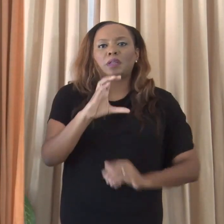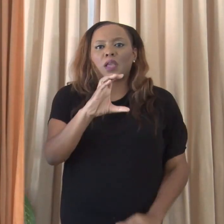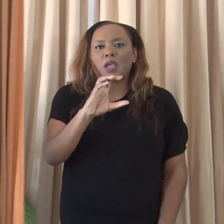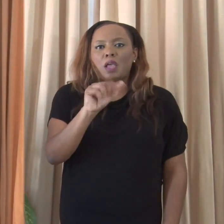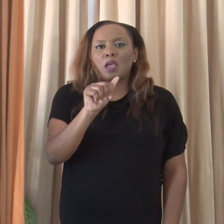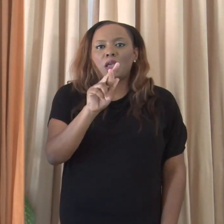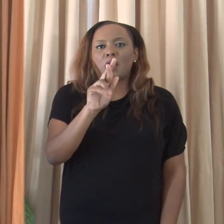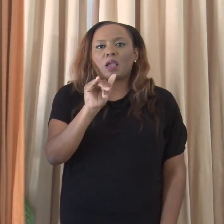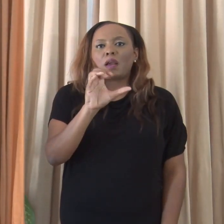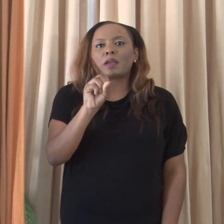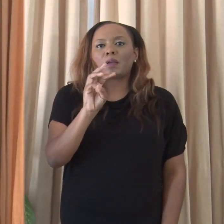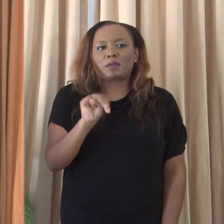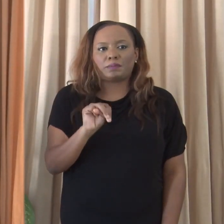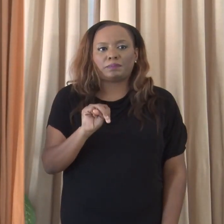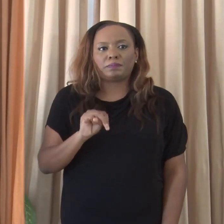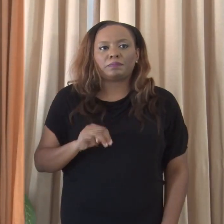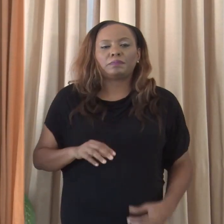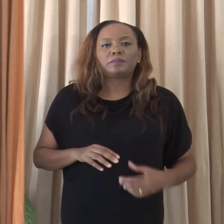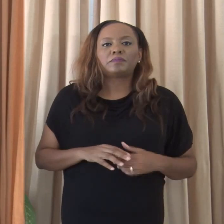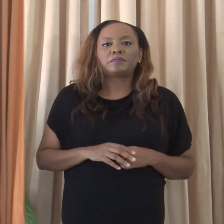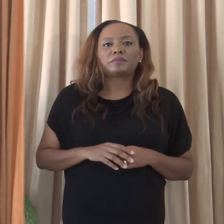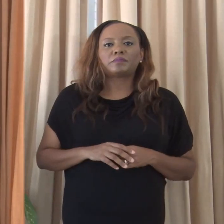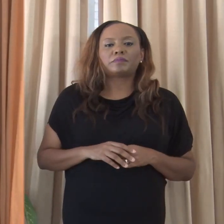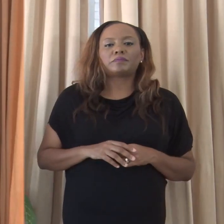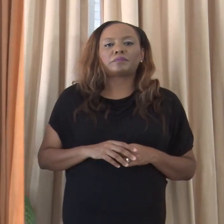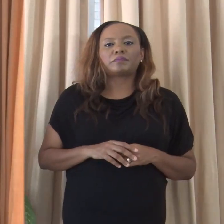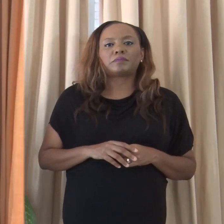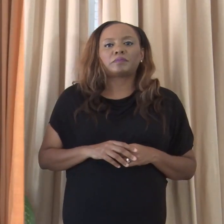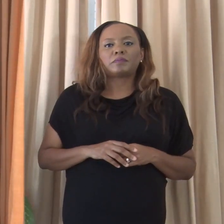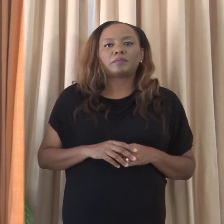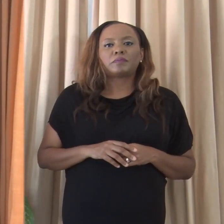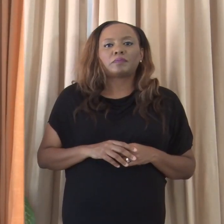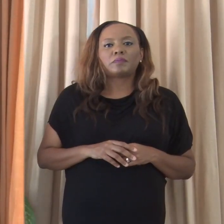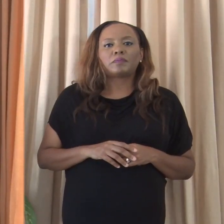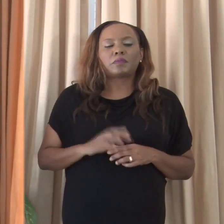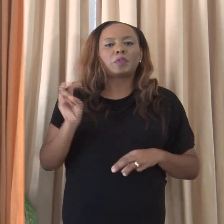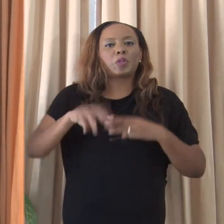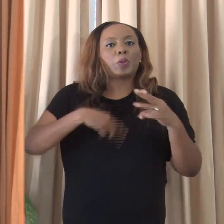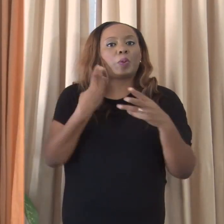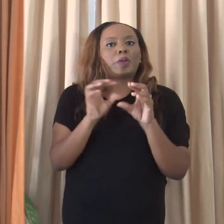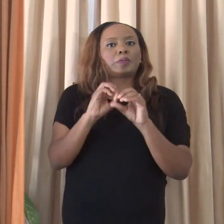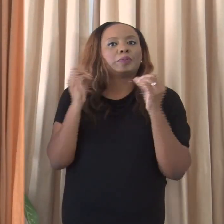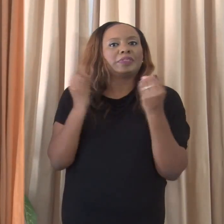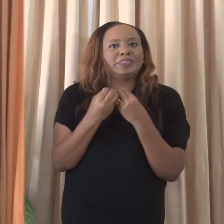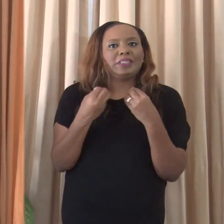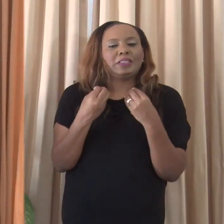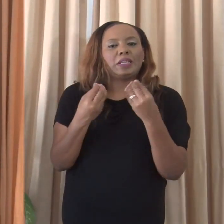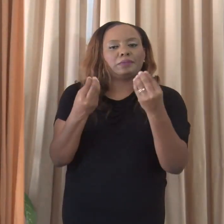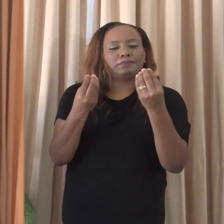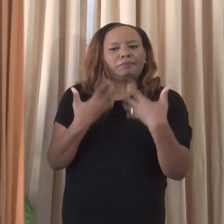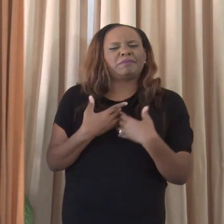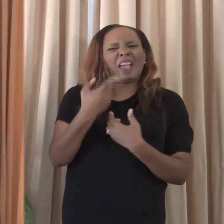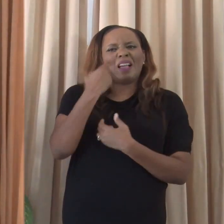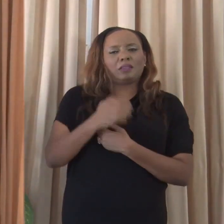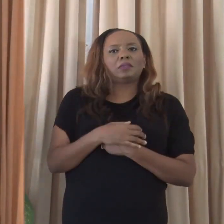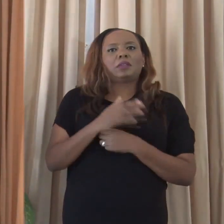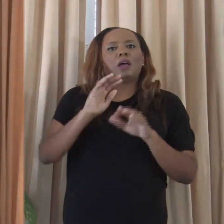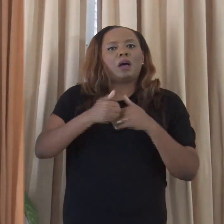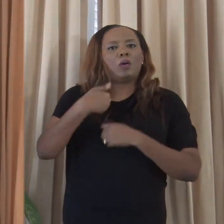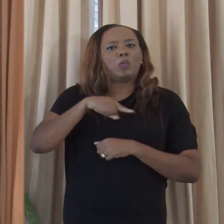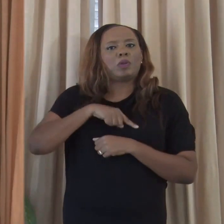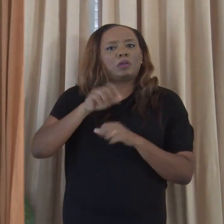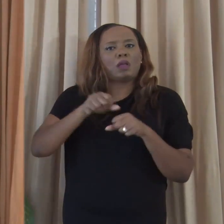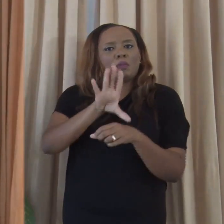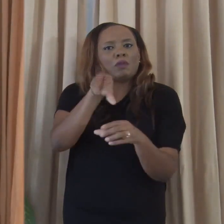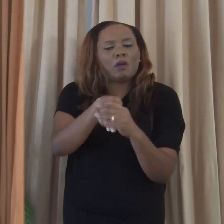of assistance. And quite frankly, it is one of the realities, as I've pointed out, that we have to face ourselves in terms of being able to keep ourselves sustained, because none